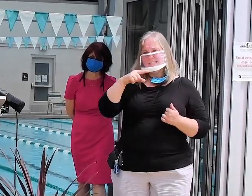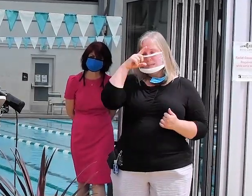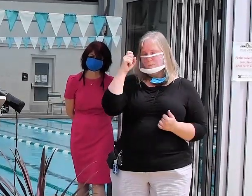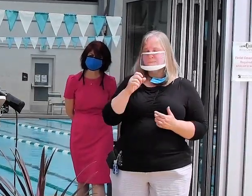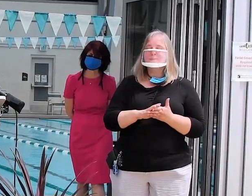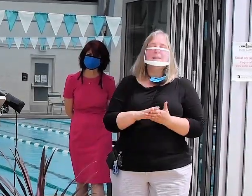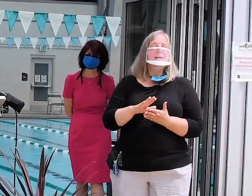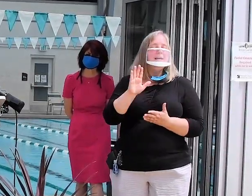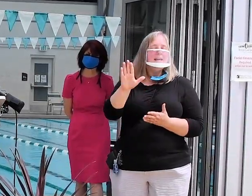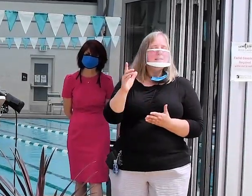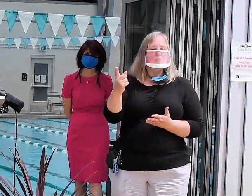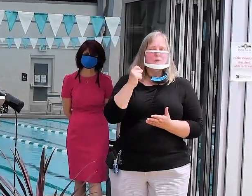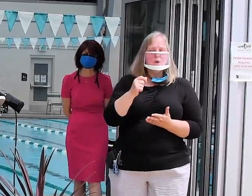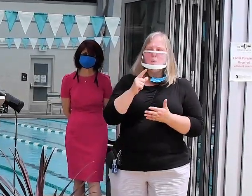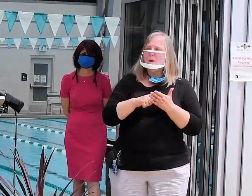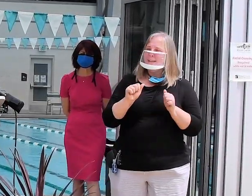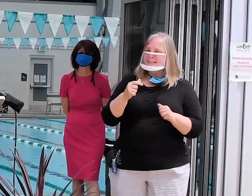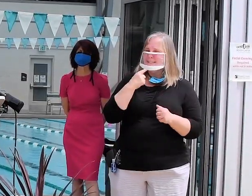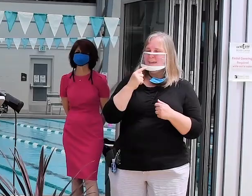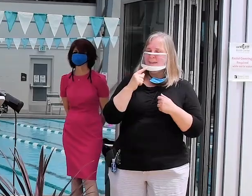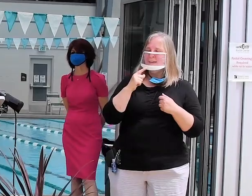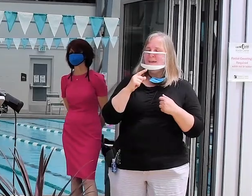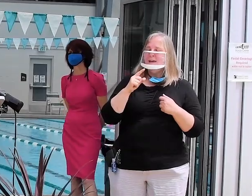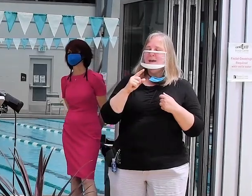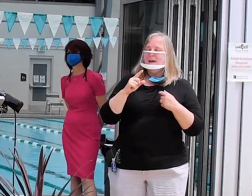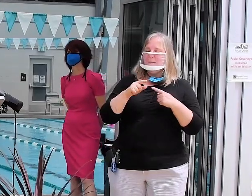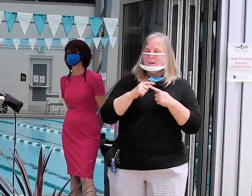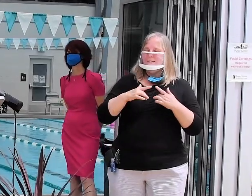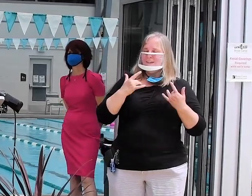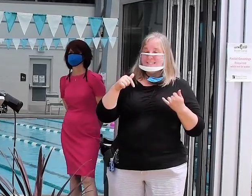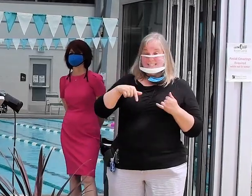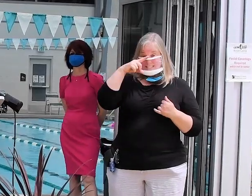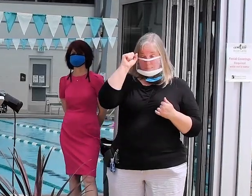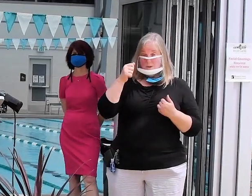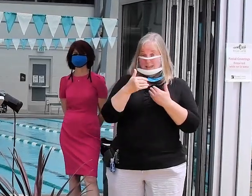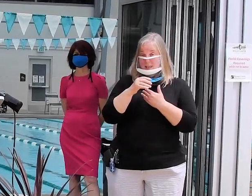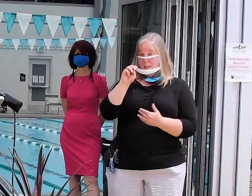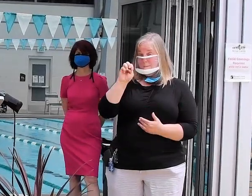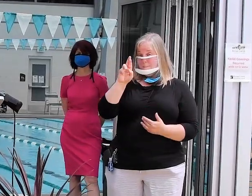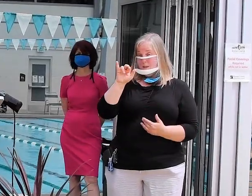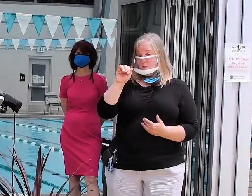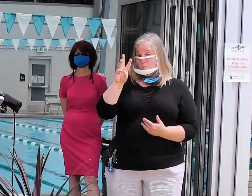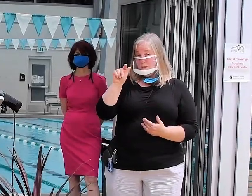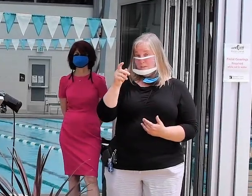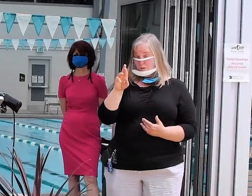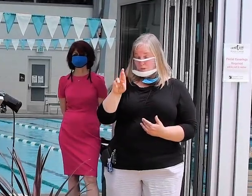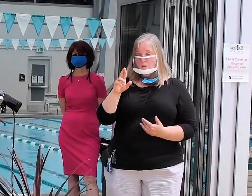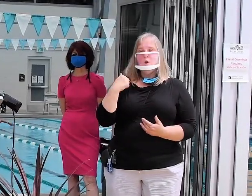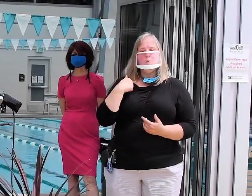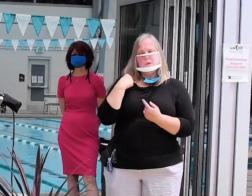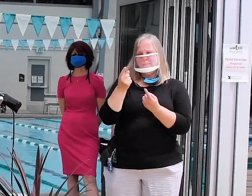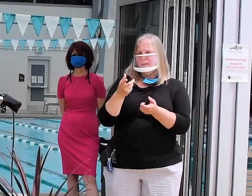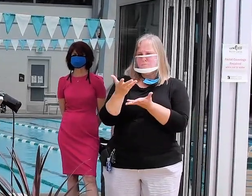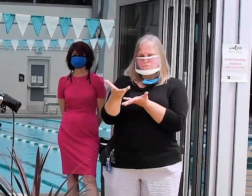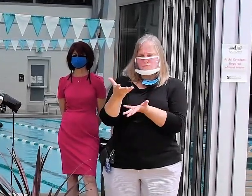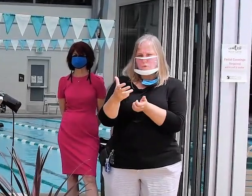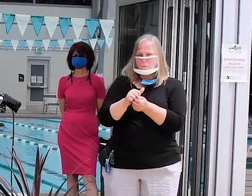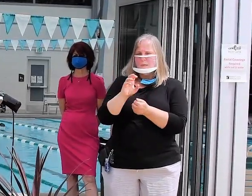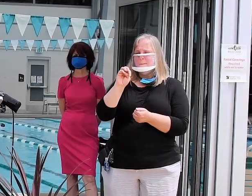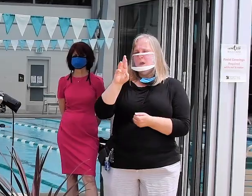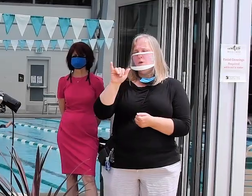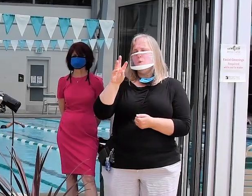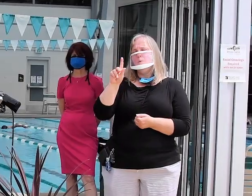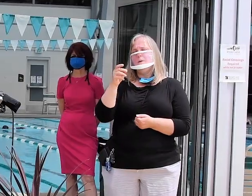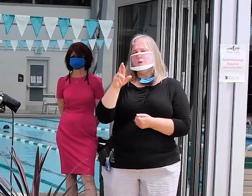Question was, what can I say about events this summer at Merriweather? We've been working with Merriweather Post Pavilion on ensuring that